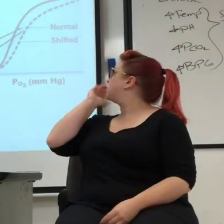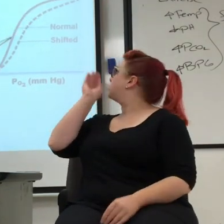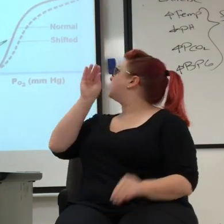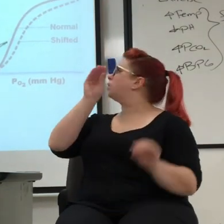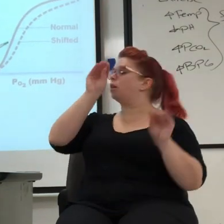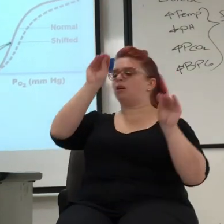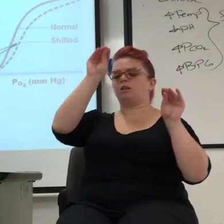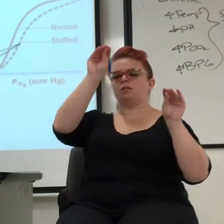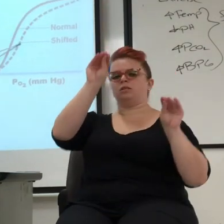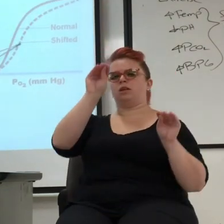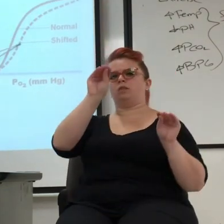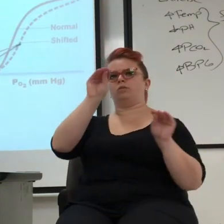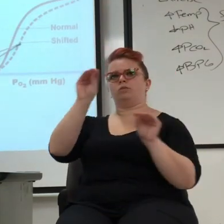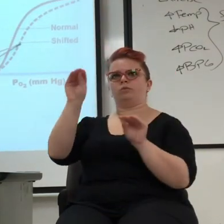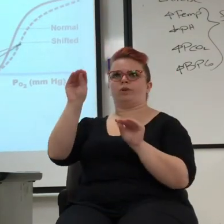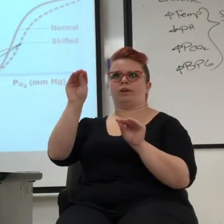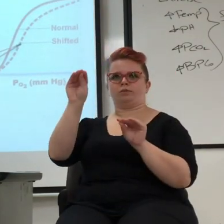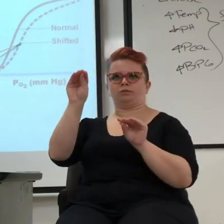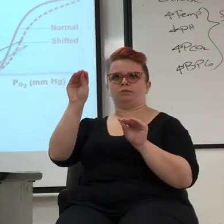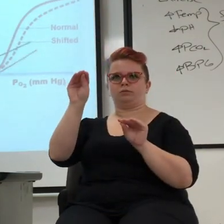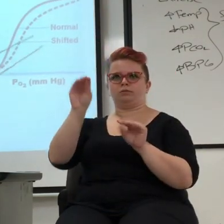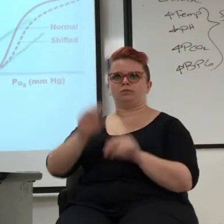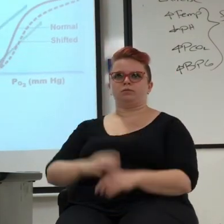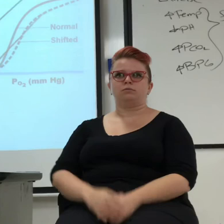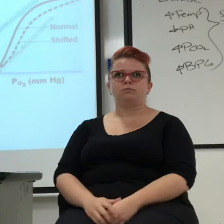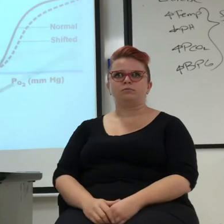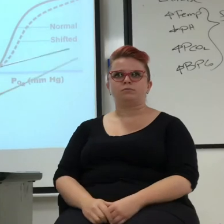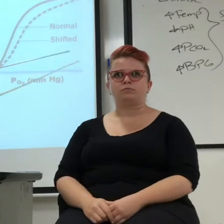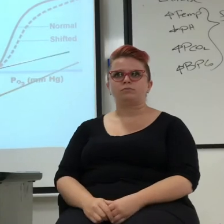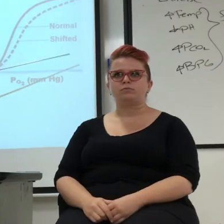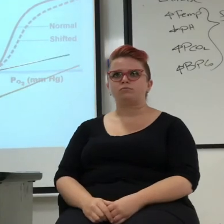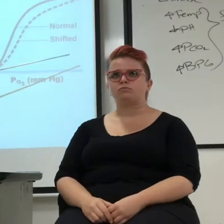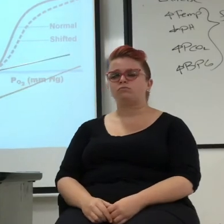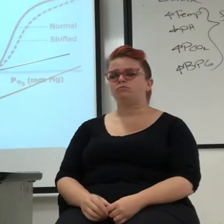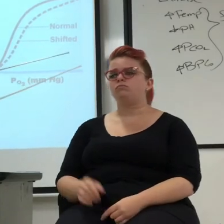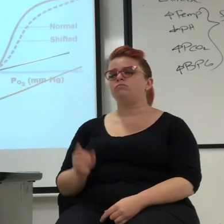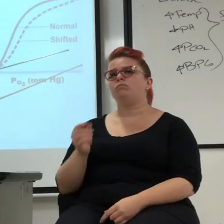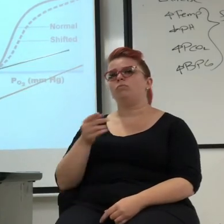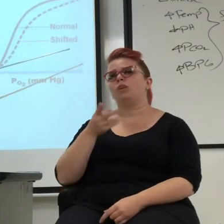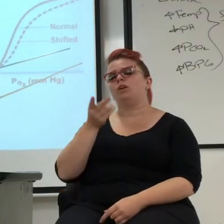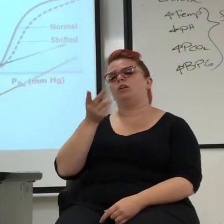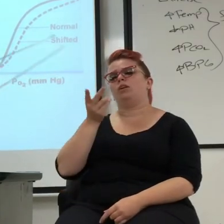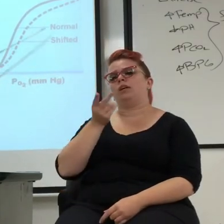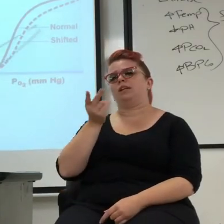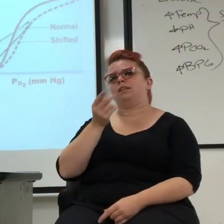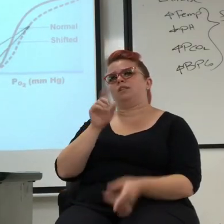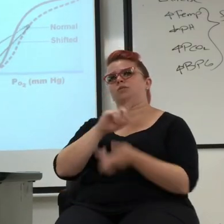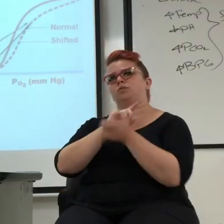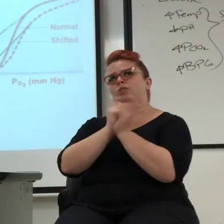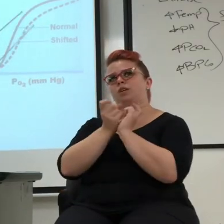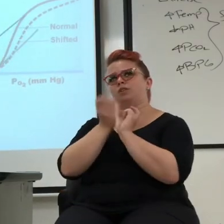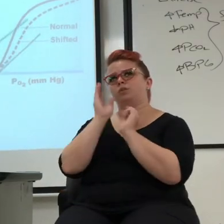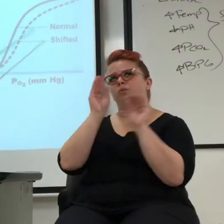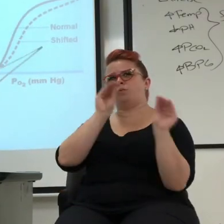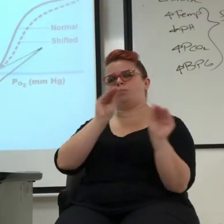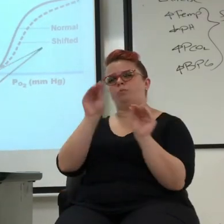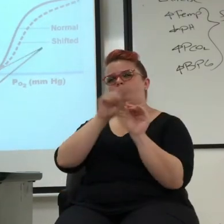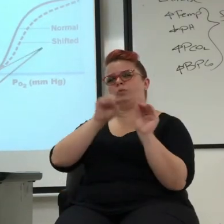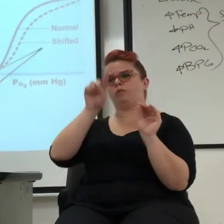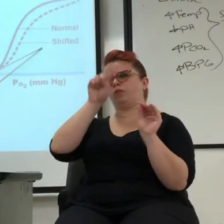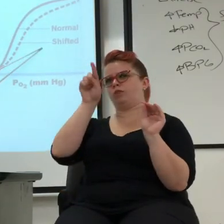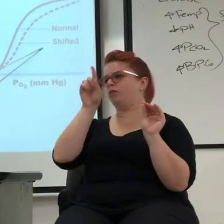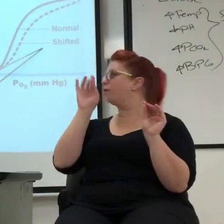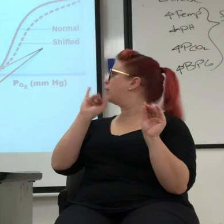down and to the right, okay? These changes will shift the curve this